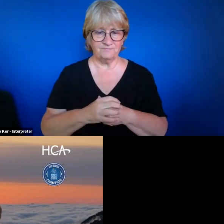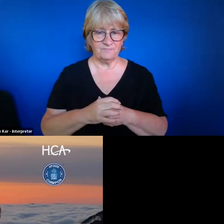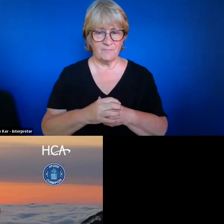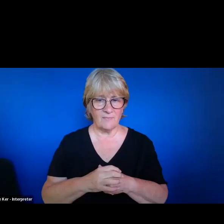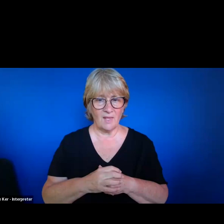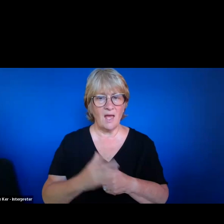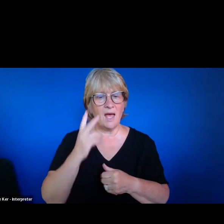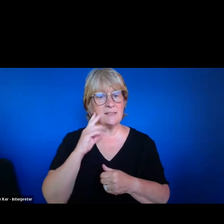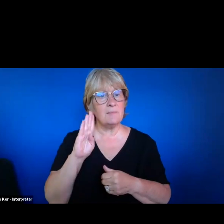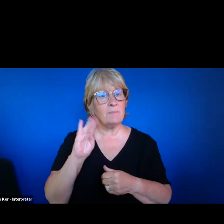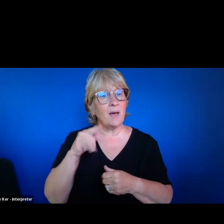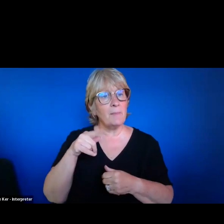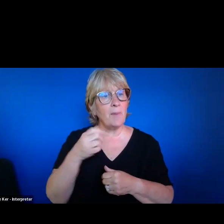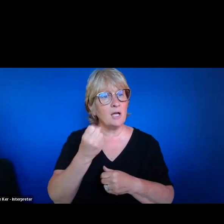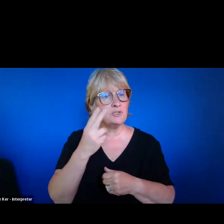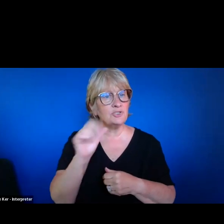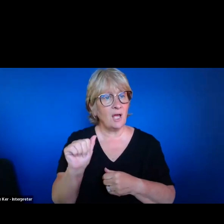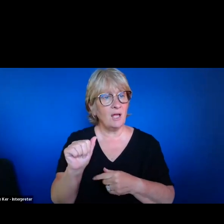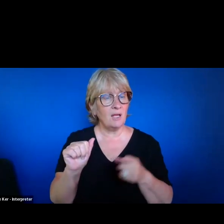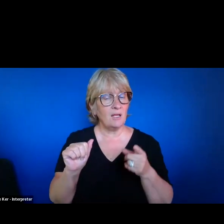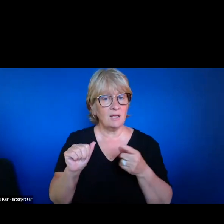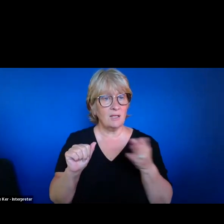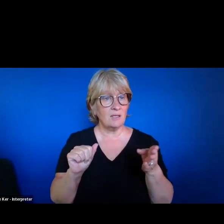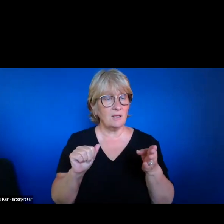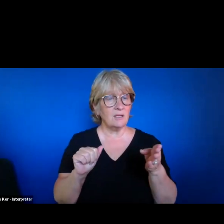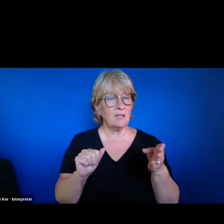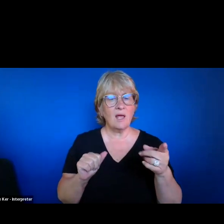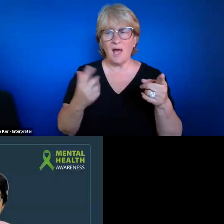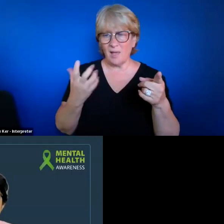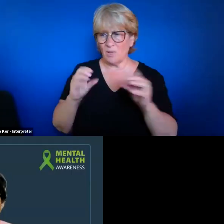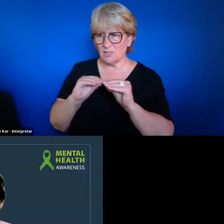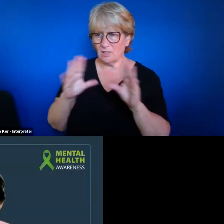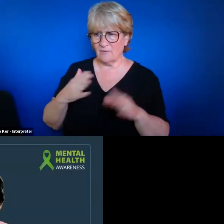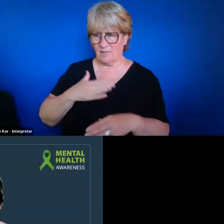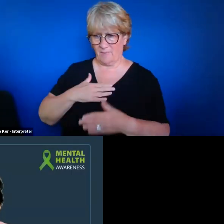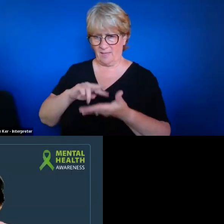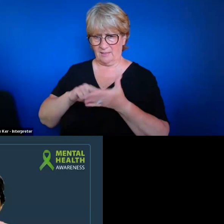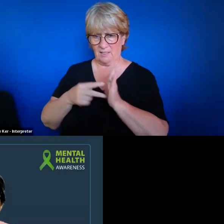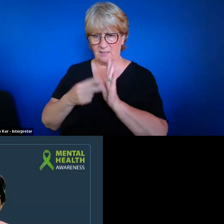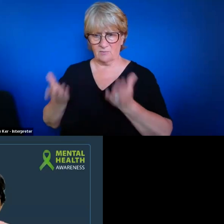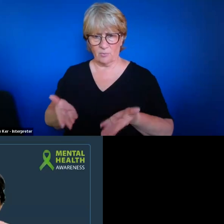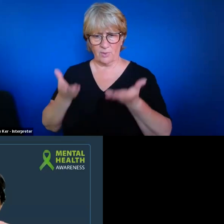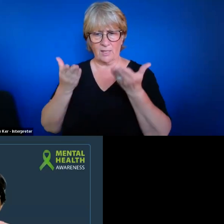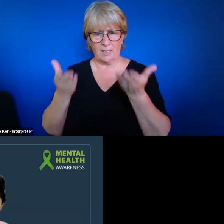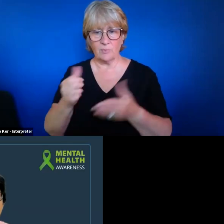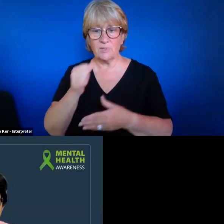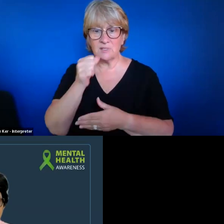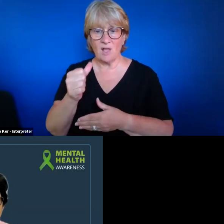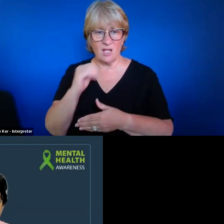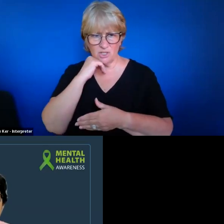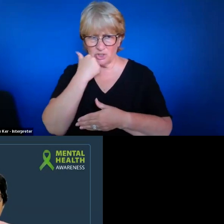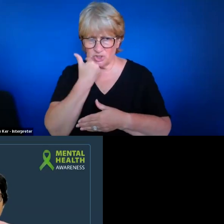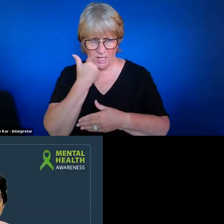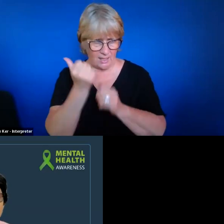see Bipasha and then Dr. Snowden. Bipasha? I just want to clarify, my intention for bringing this up was not to shame